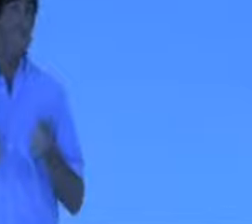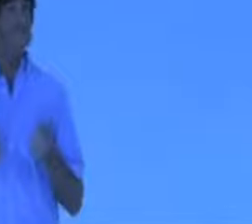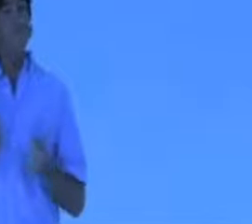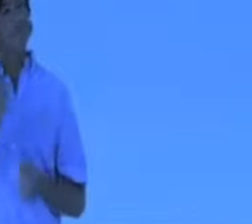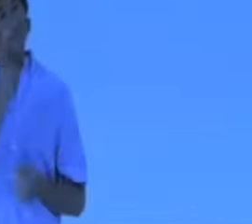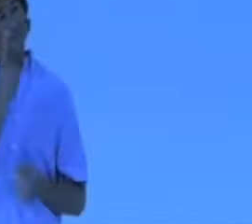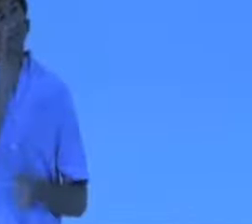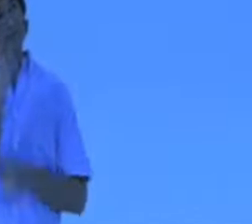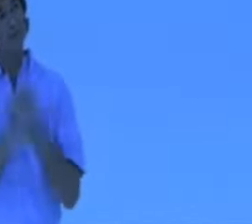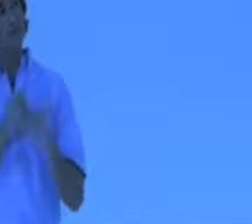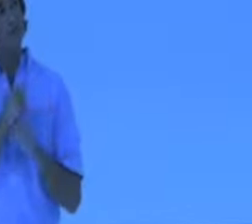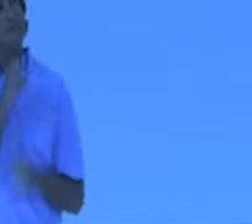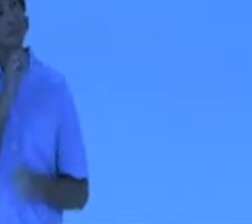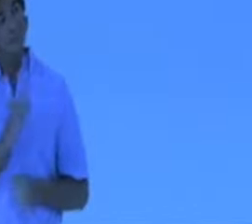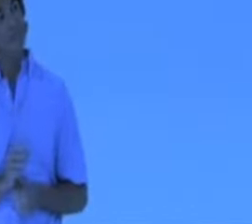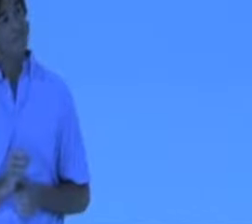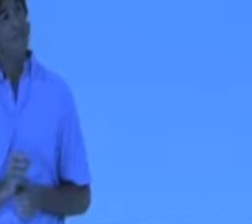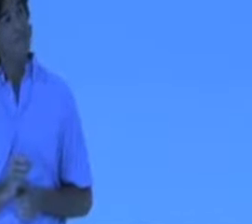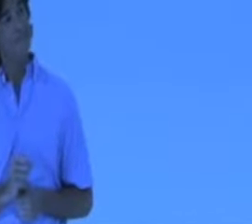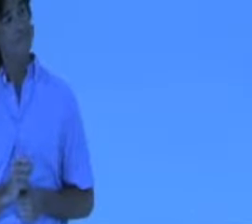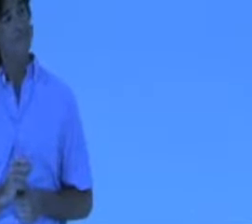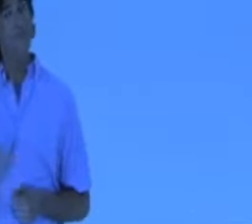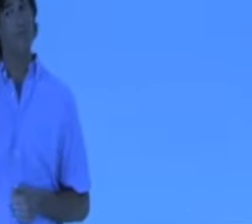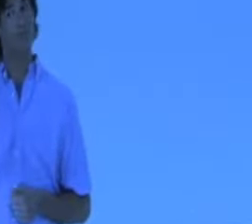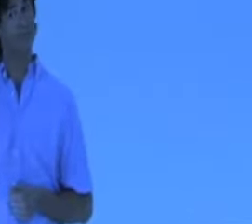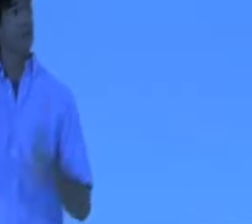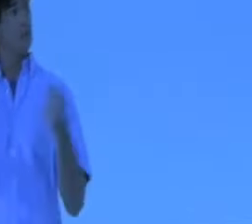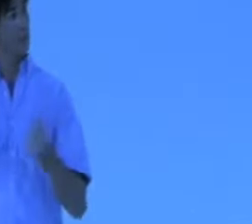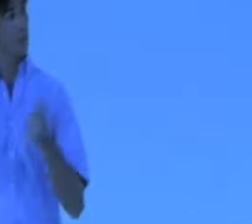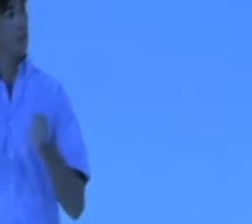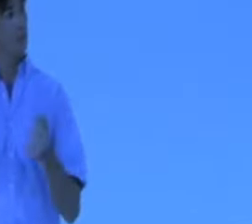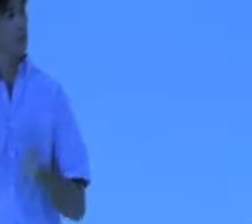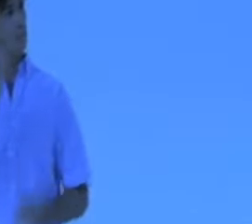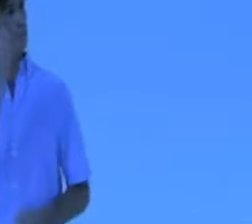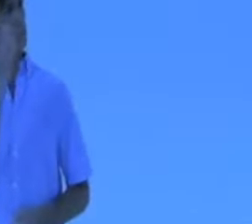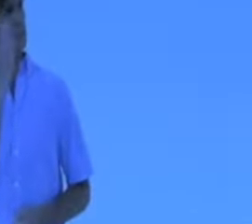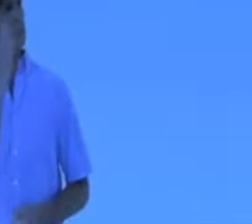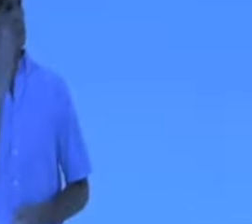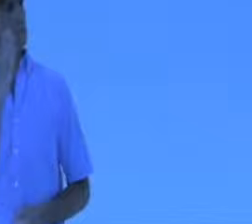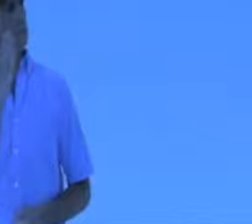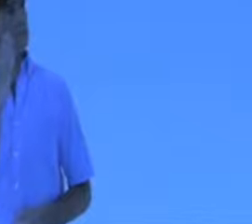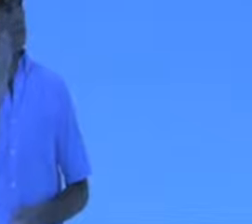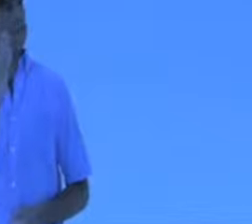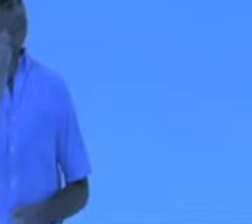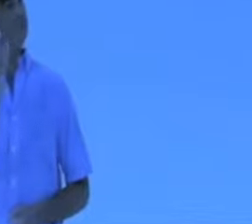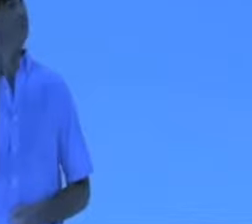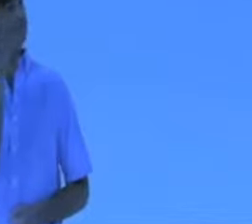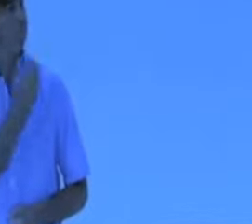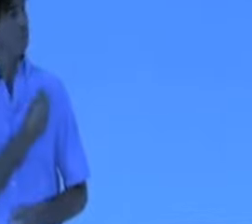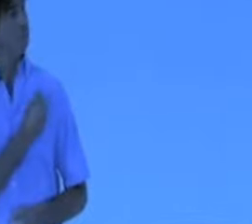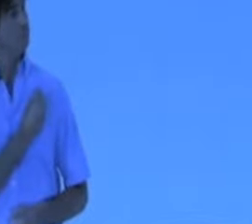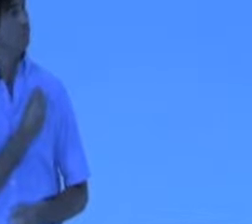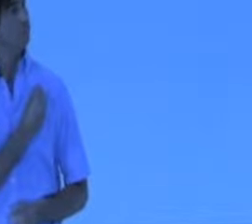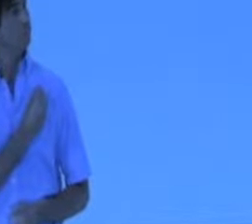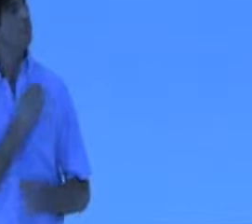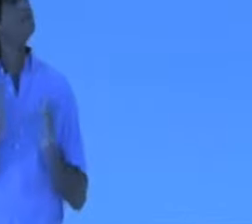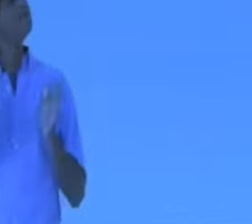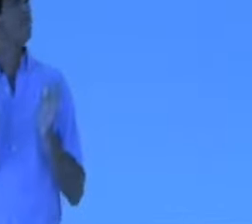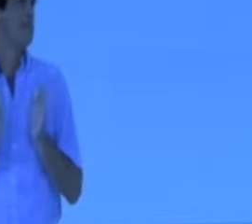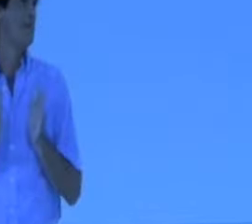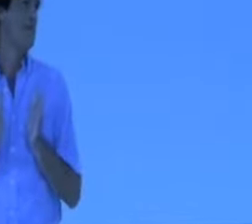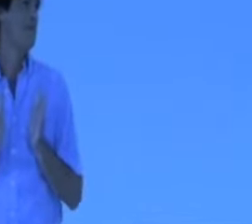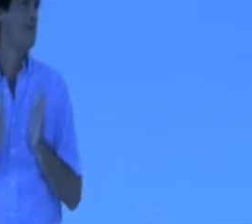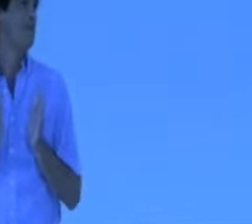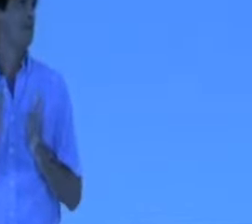all these lexical items, they should know this basic grammar, but it's purposefully slow signing, right? And so this is a